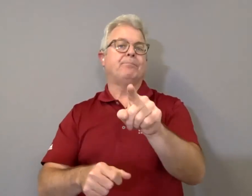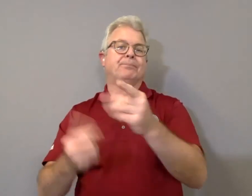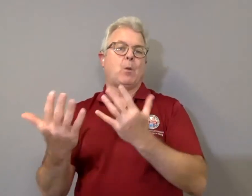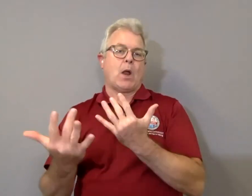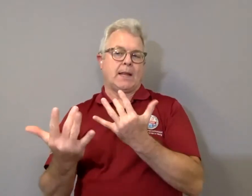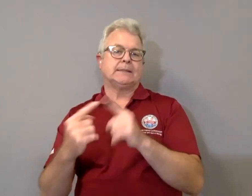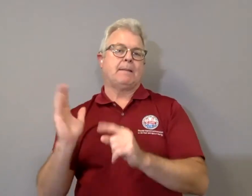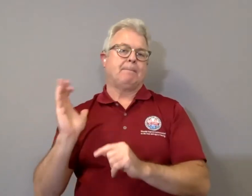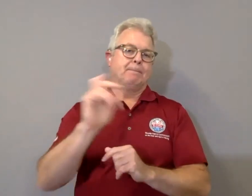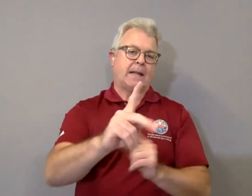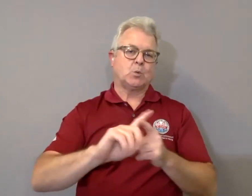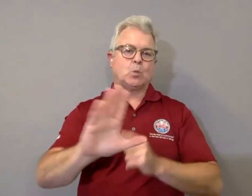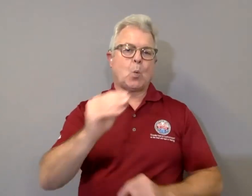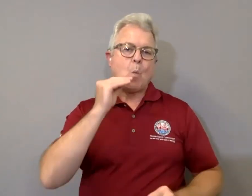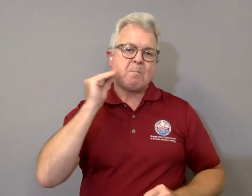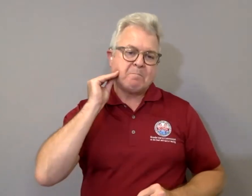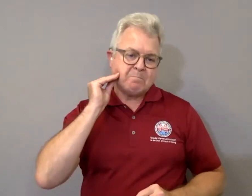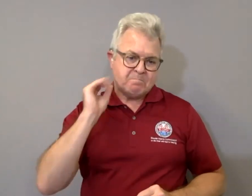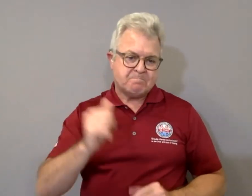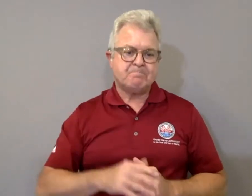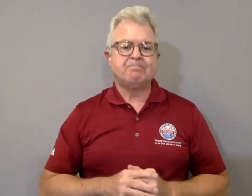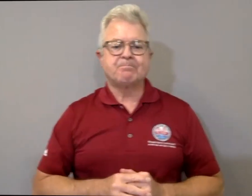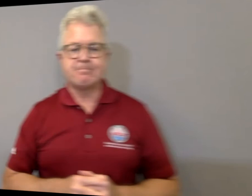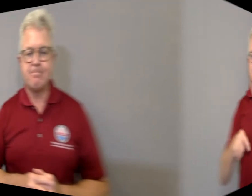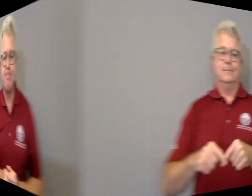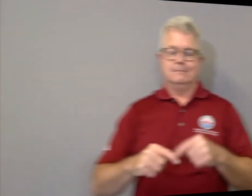and they can come get you, or you can wait to return to your home.